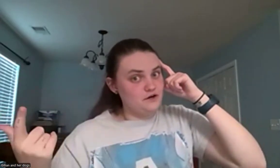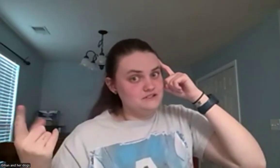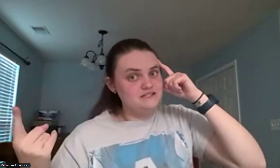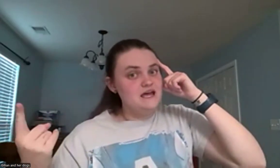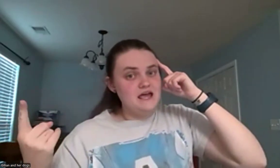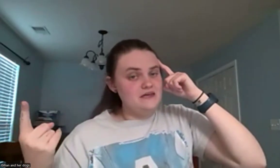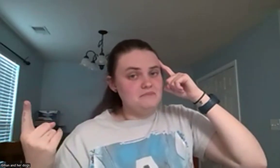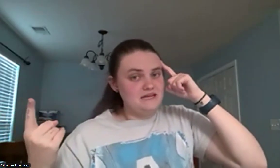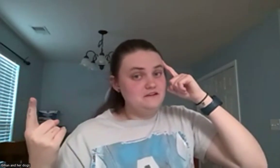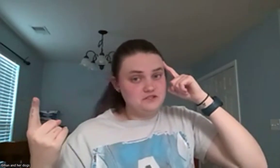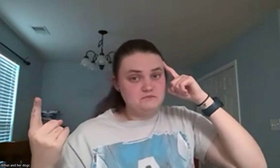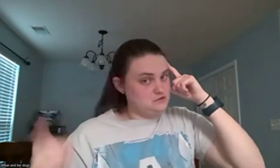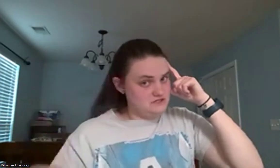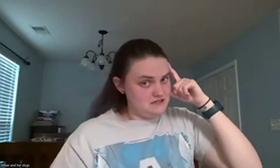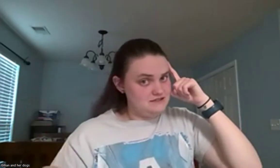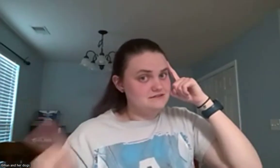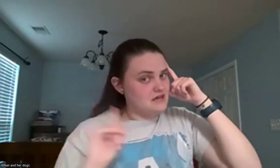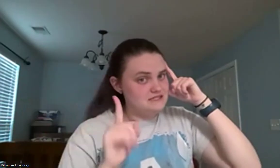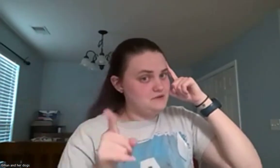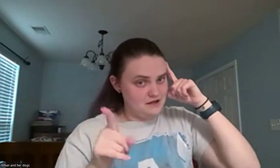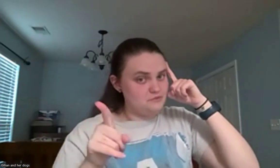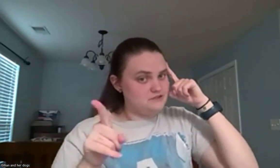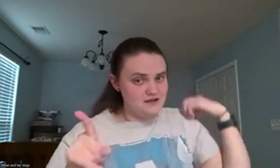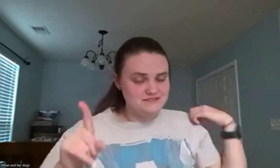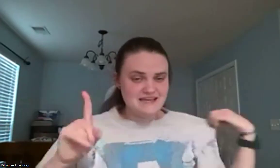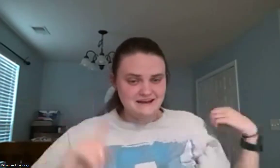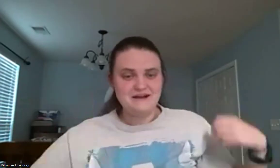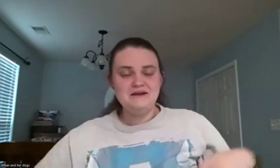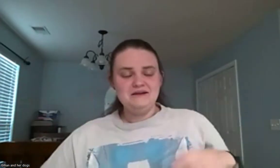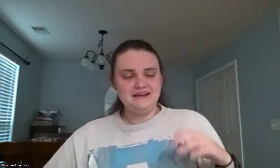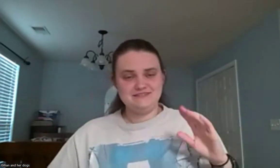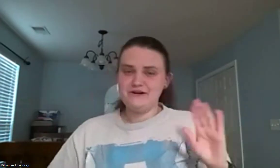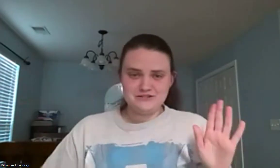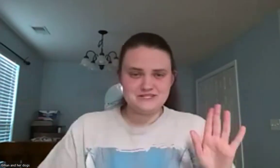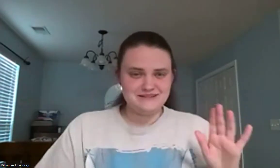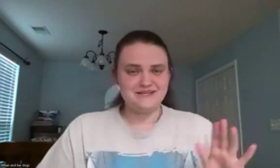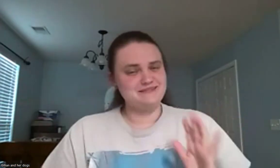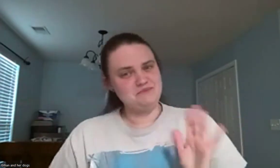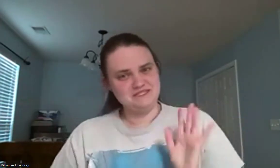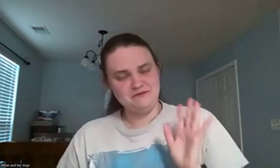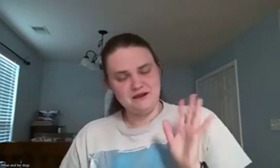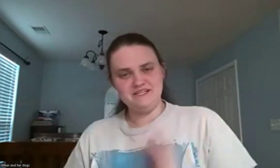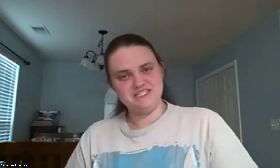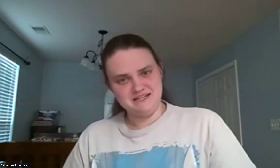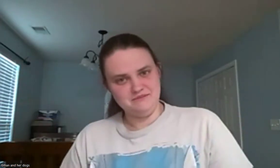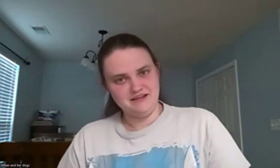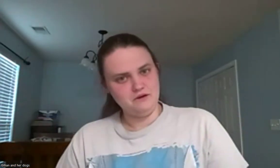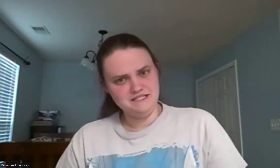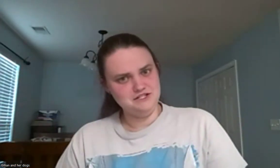first and then my English makes no sense. That has happened a couple of times. And it's very interesting because the people around me just stare at me like, what did you say?